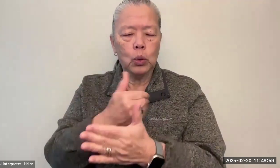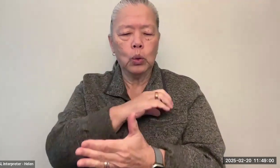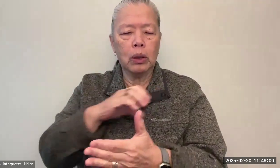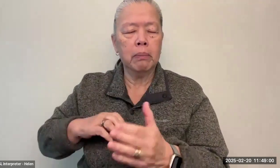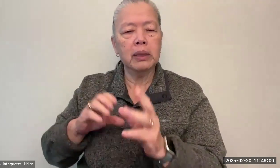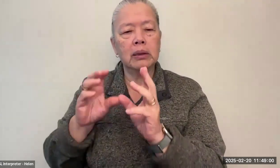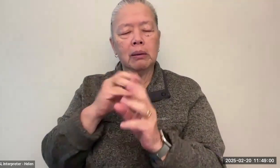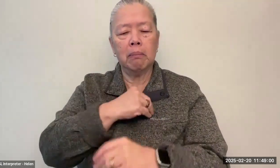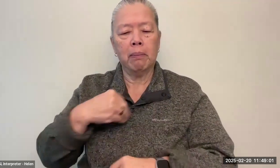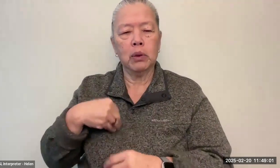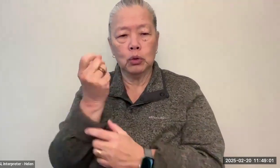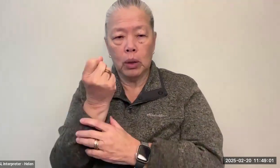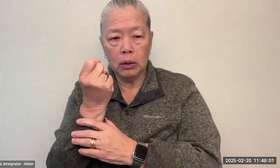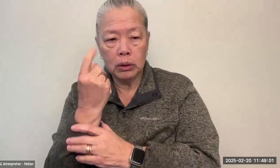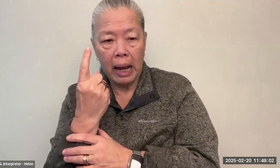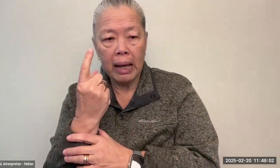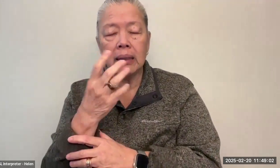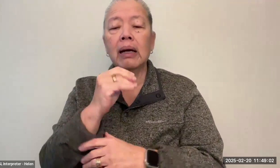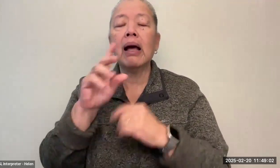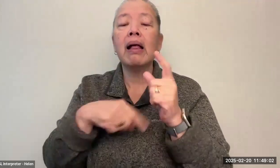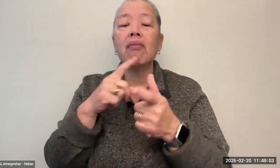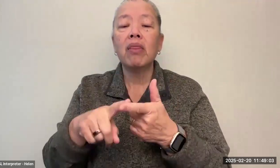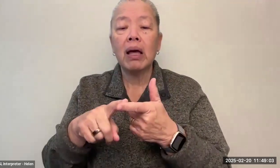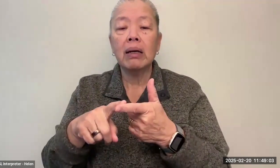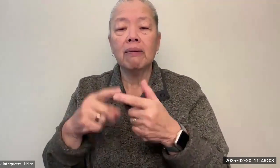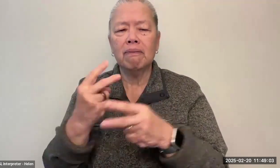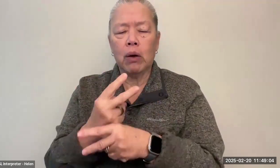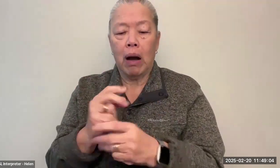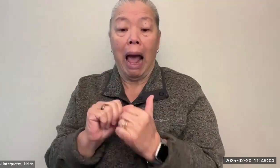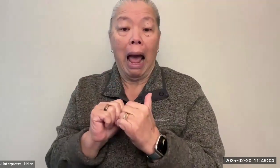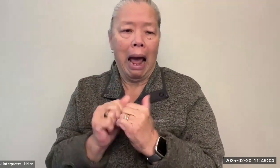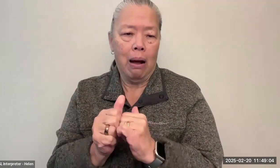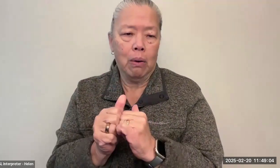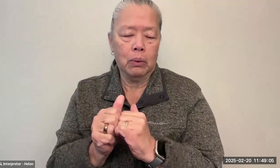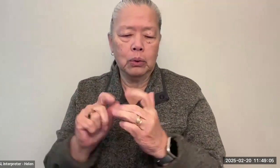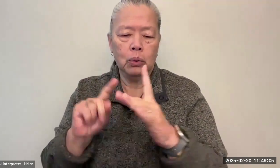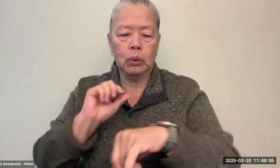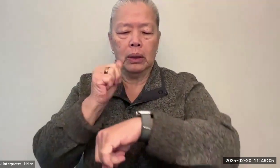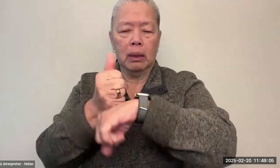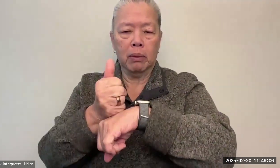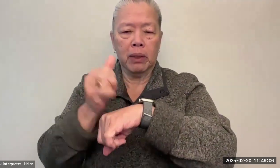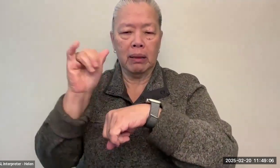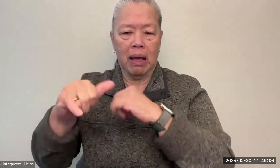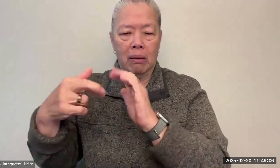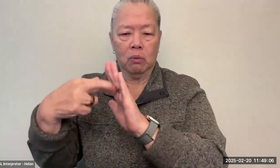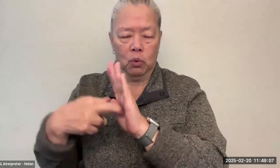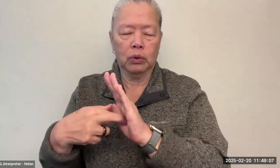to understand, and then to further figure out how we're going to implement it. So more to come.